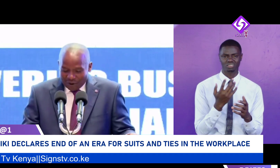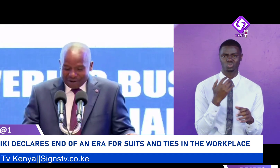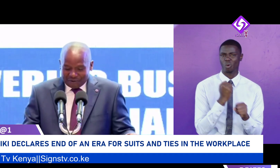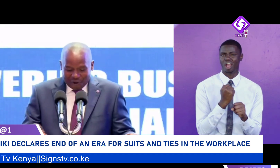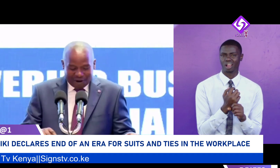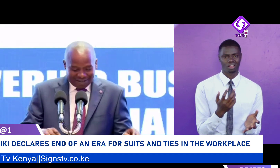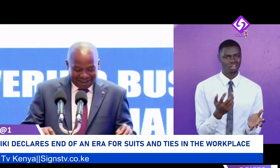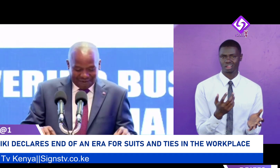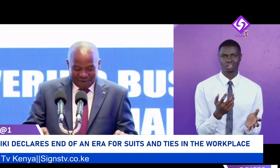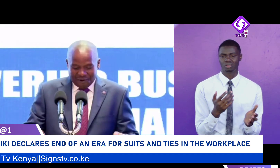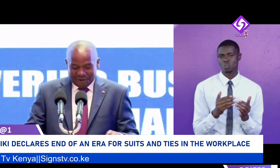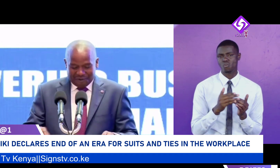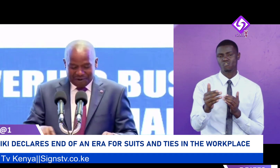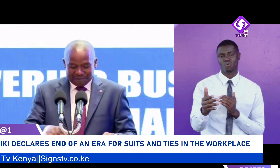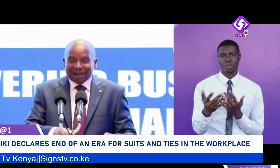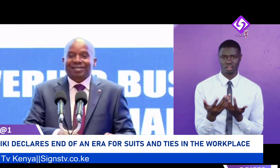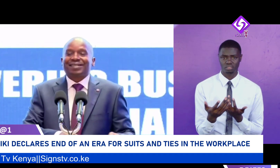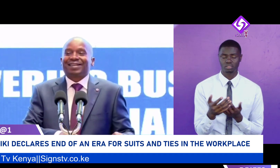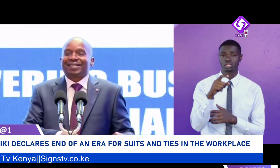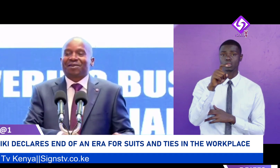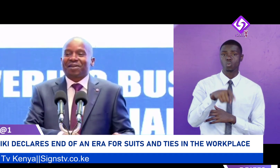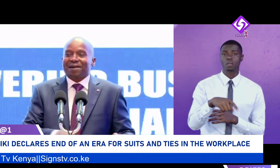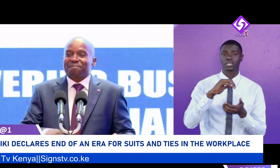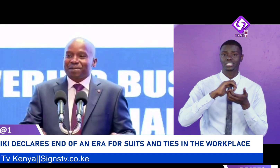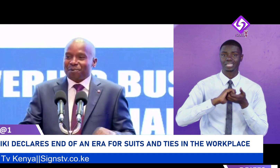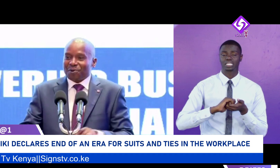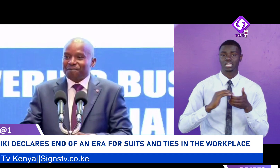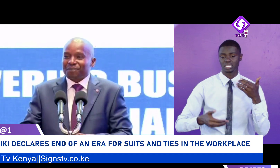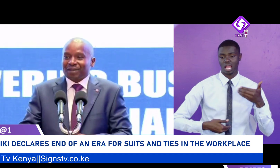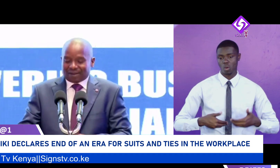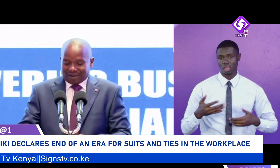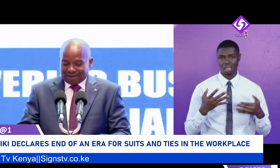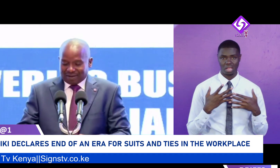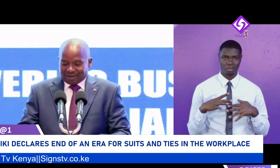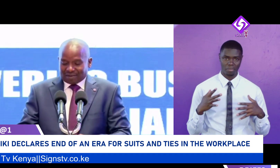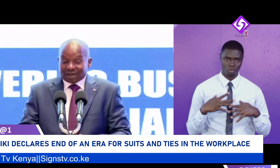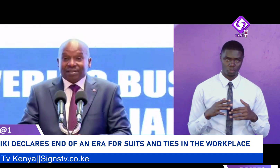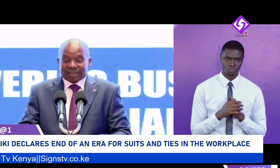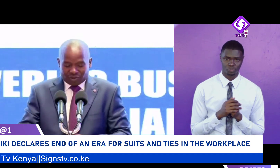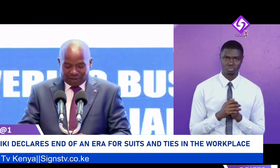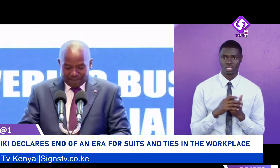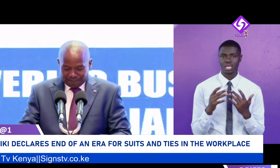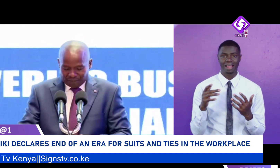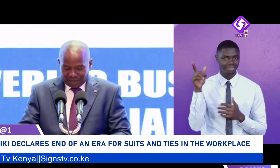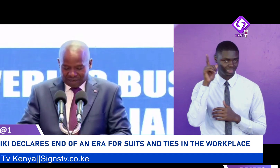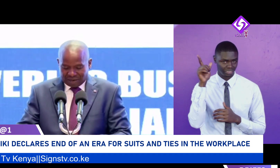Going forward, therefore, we must engage our young people, listen to them, integrate